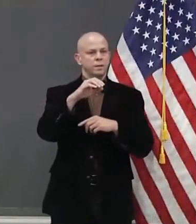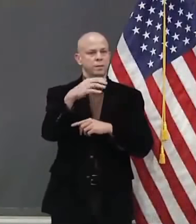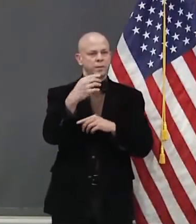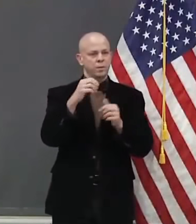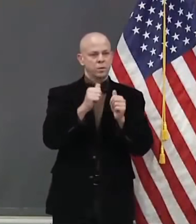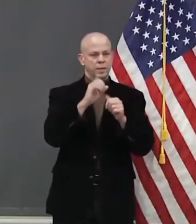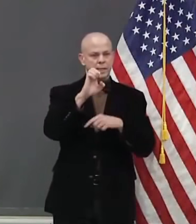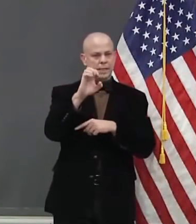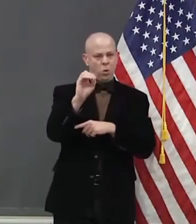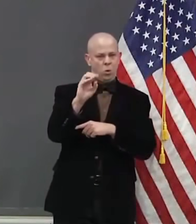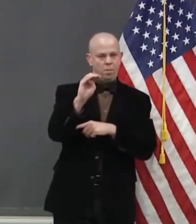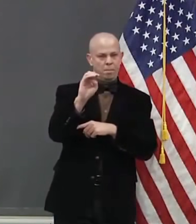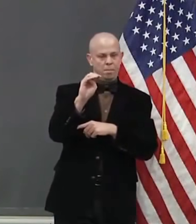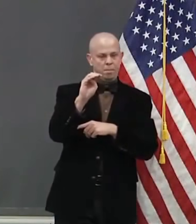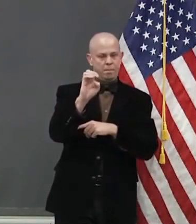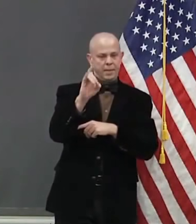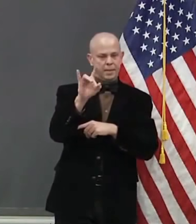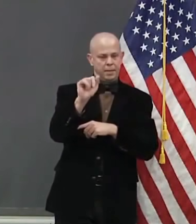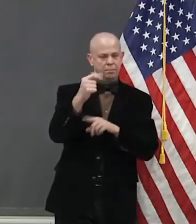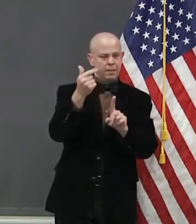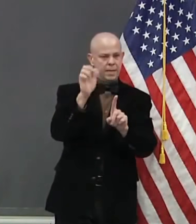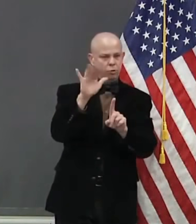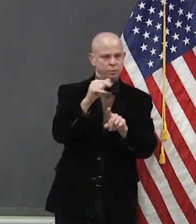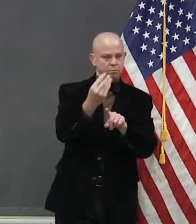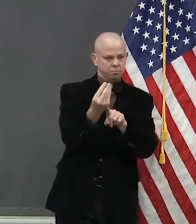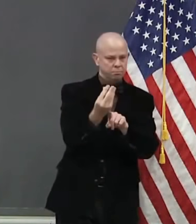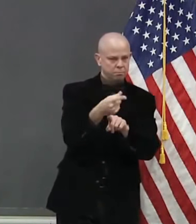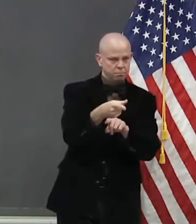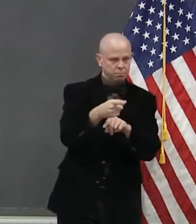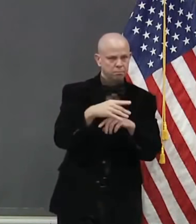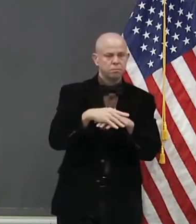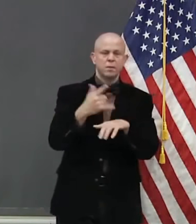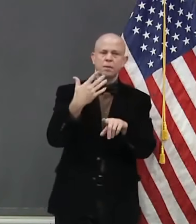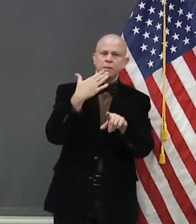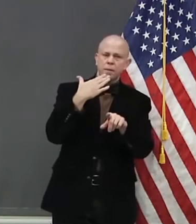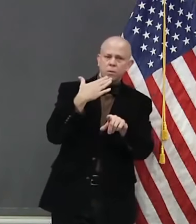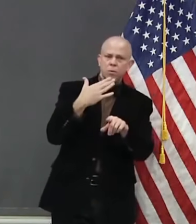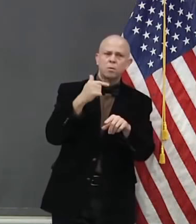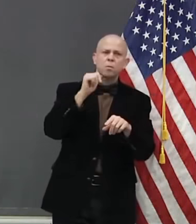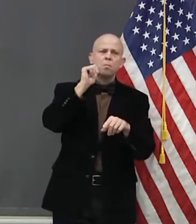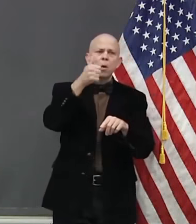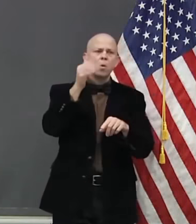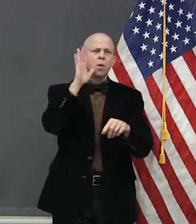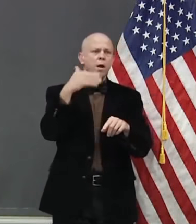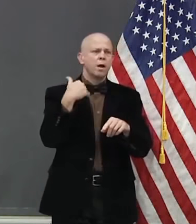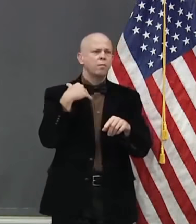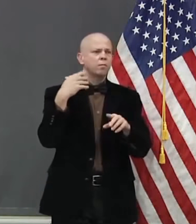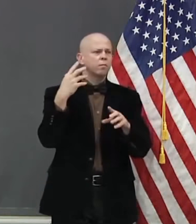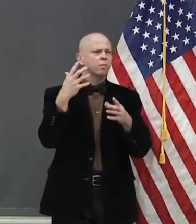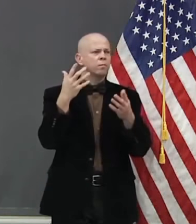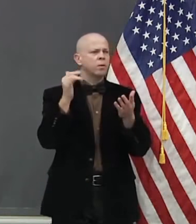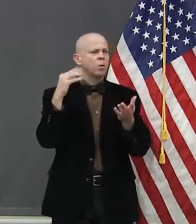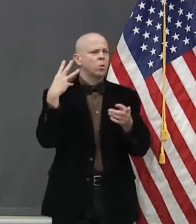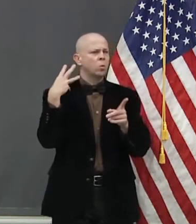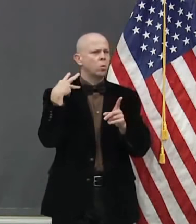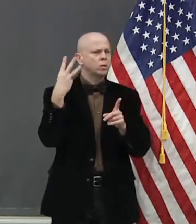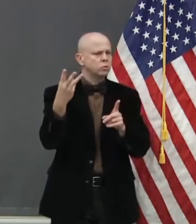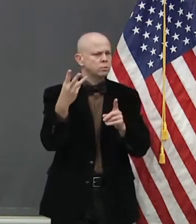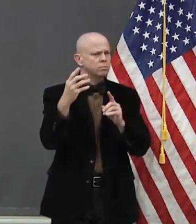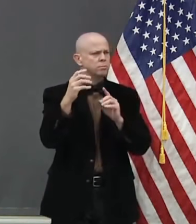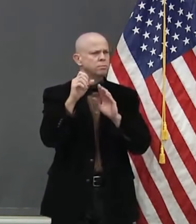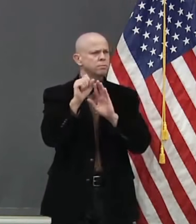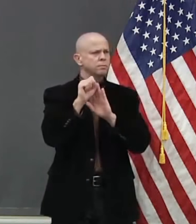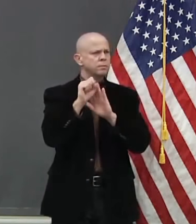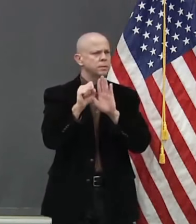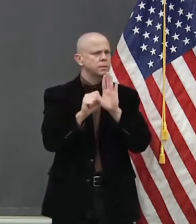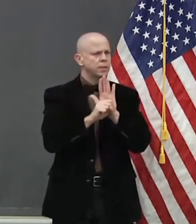Yeah, hi, folks. Tomorrow, we're going to have Washington State in Corvallis playing the Beavers, and we're going